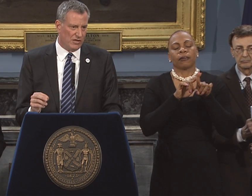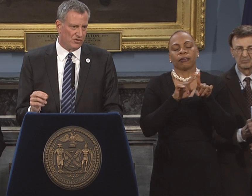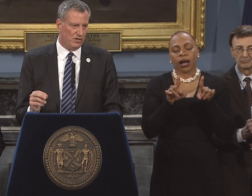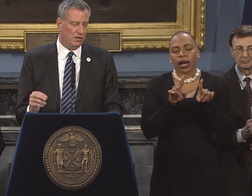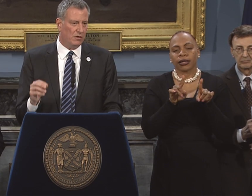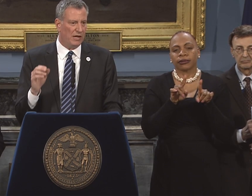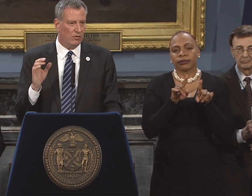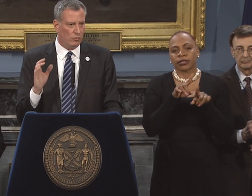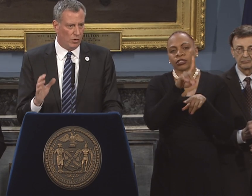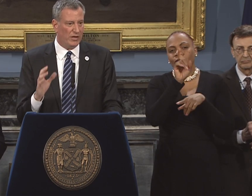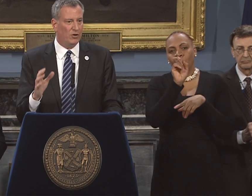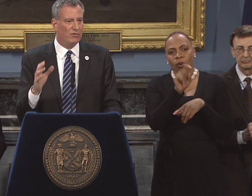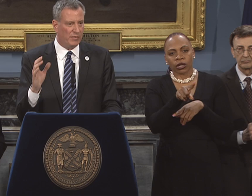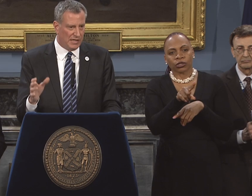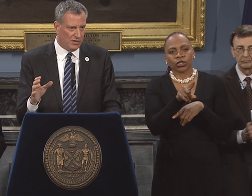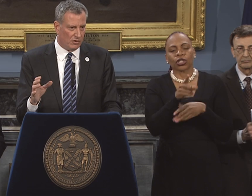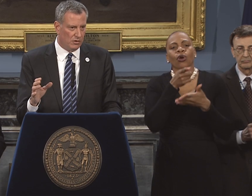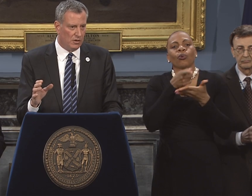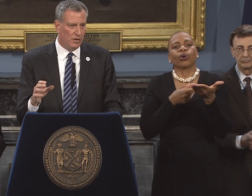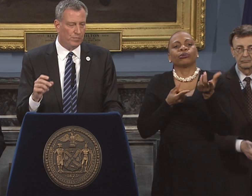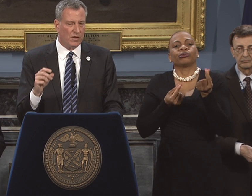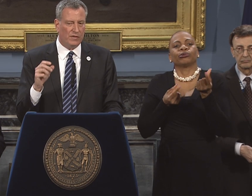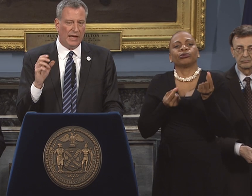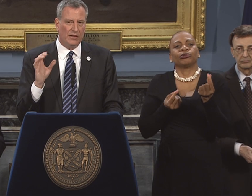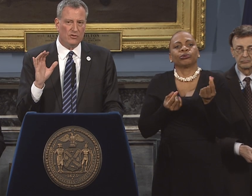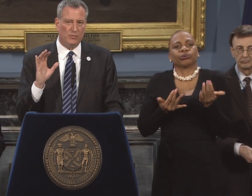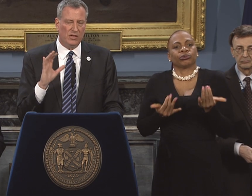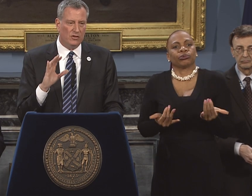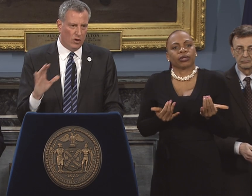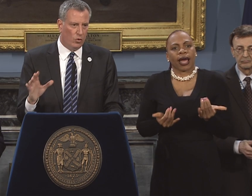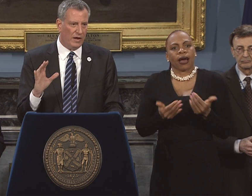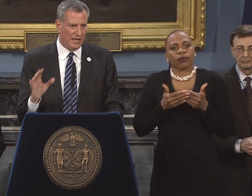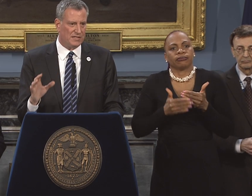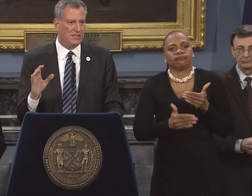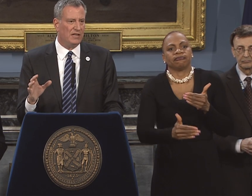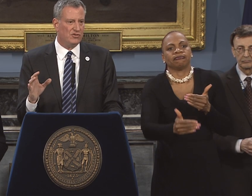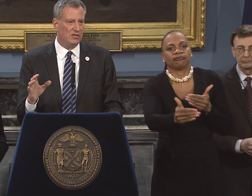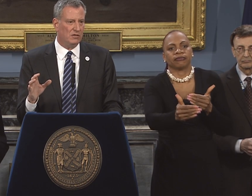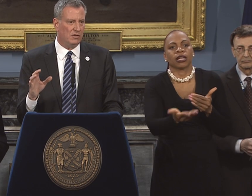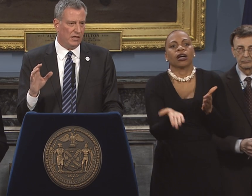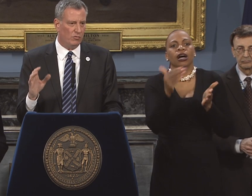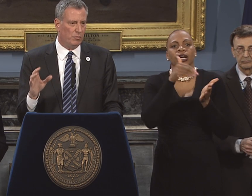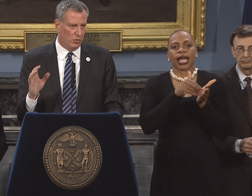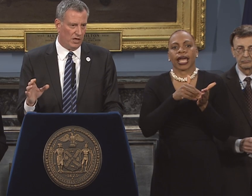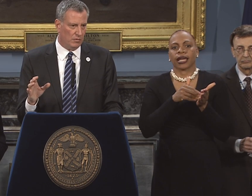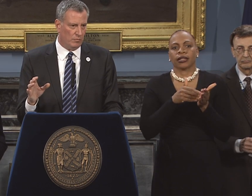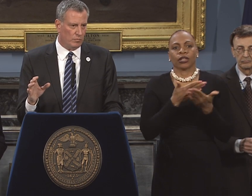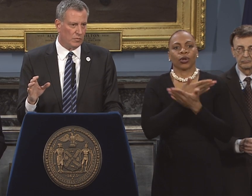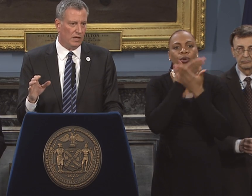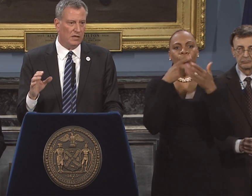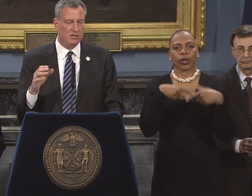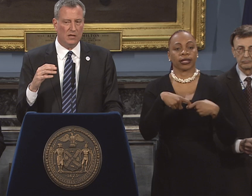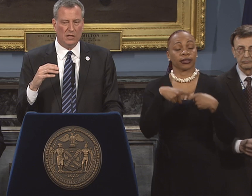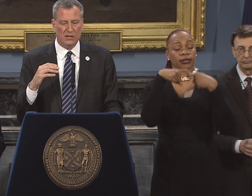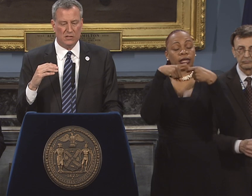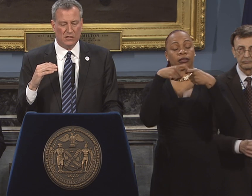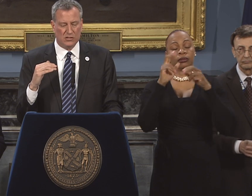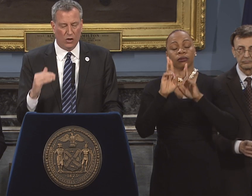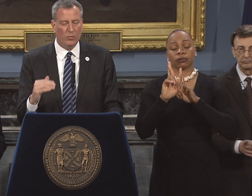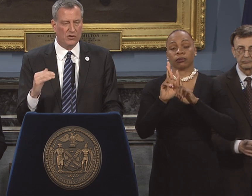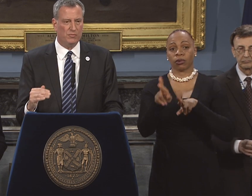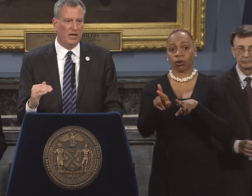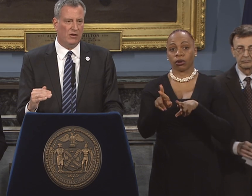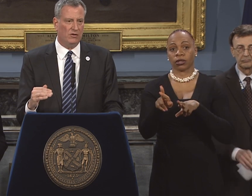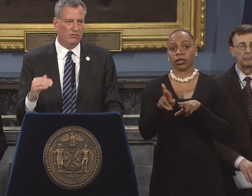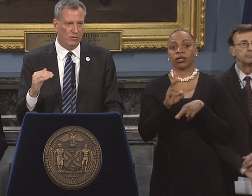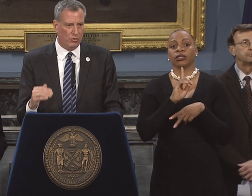fundamental question about where we go from here, that there should be no hesitation in reporting. It is